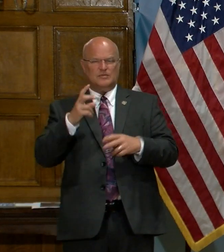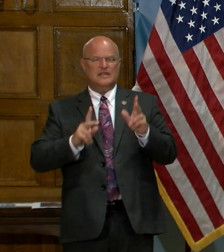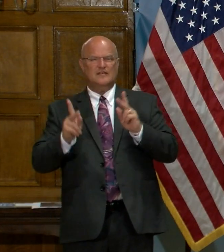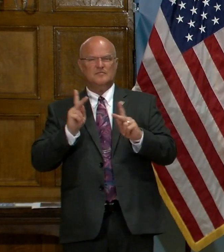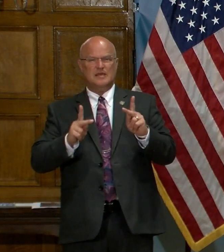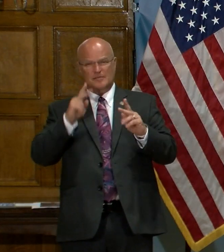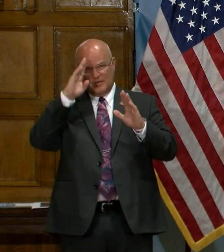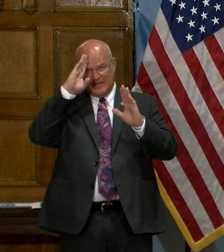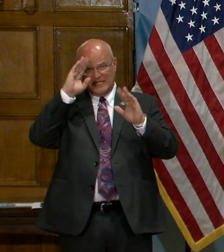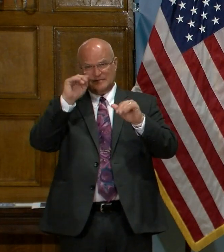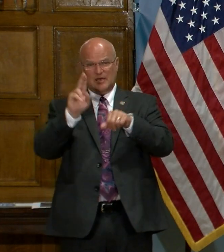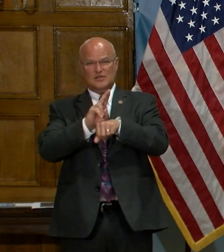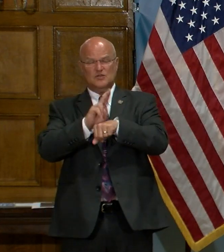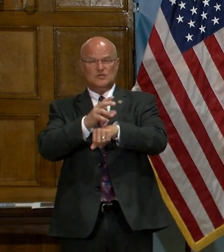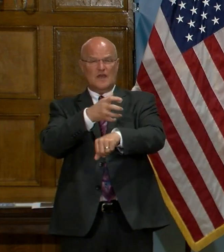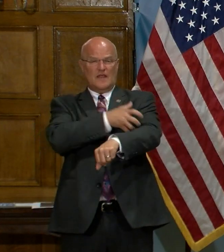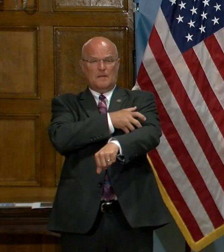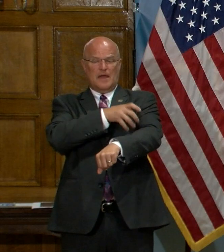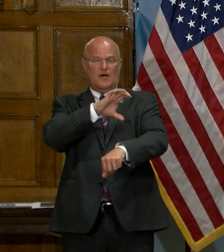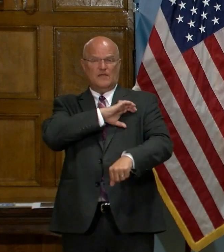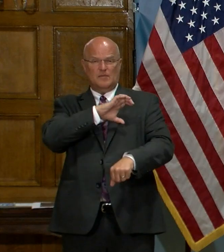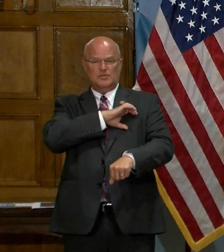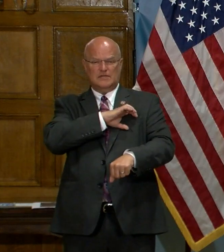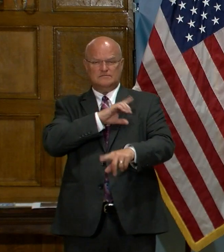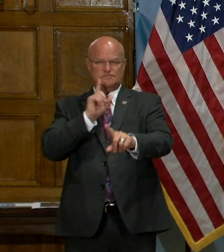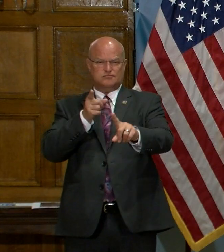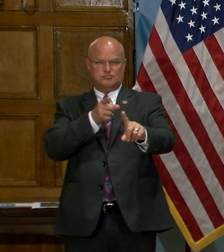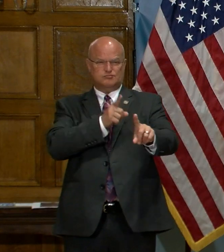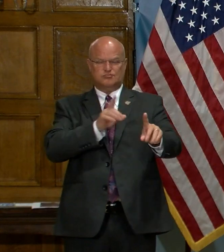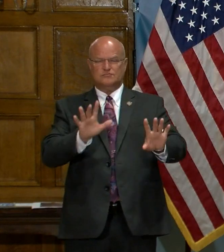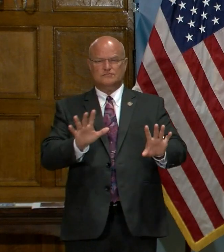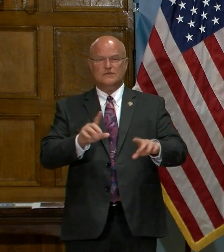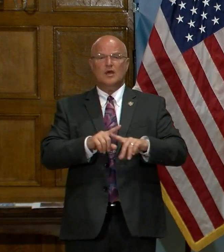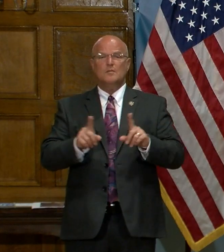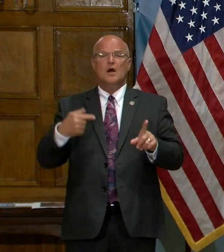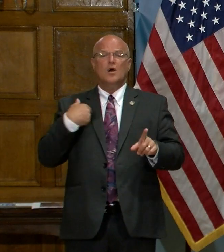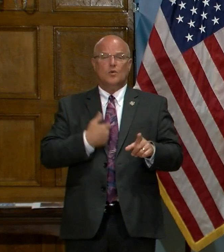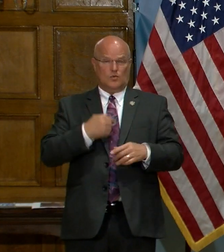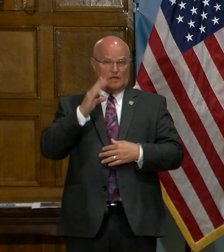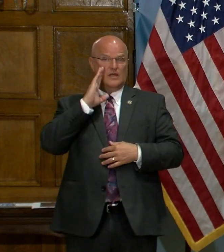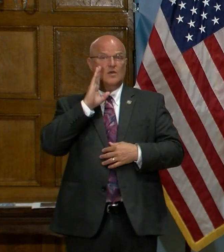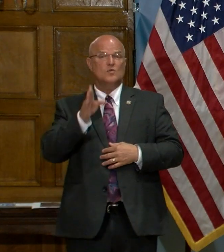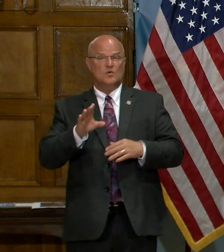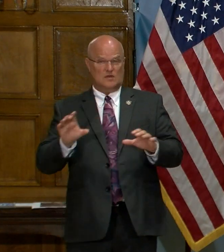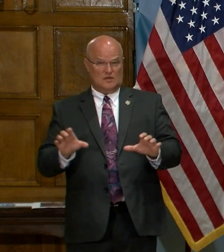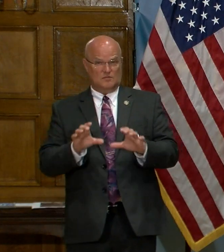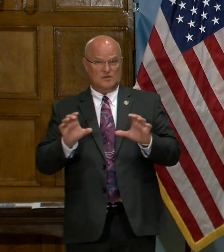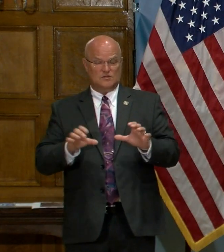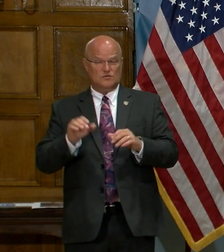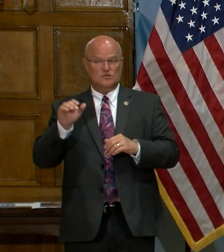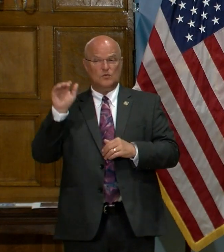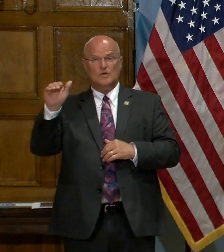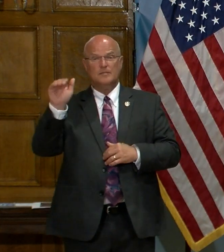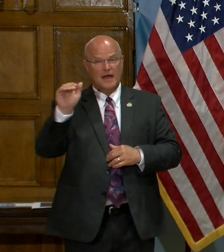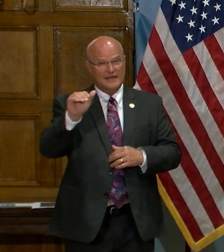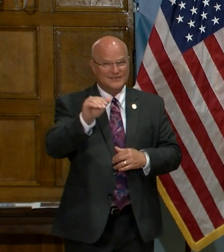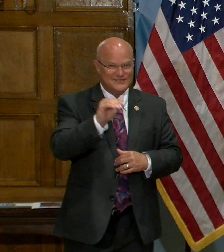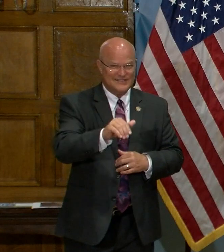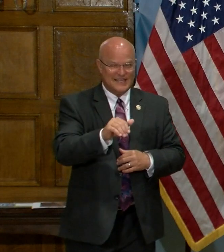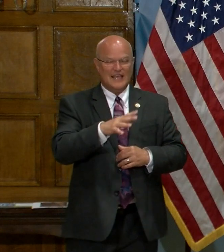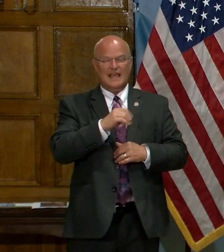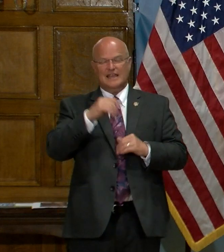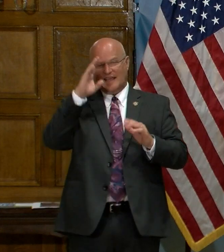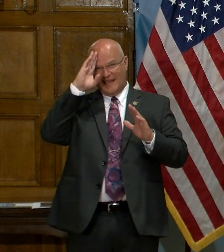people expect to use the power of the police to do that, but we will be doing reminders,